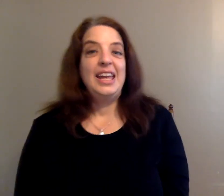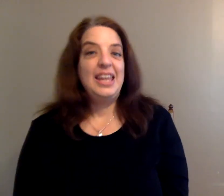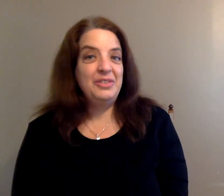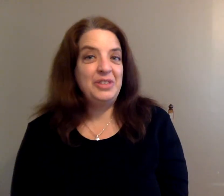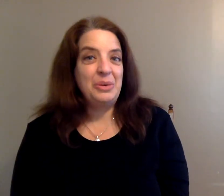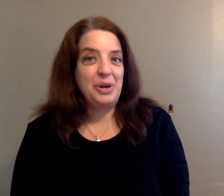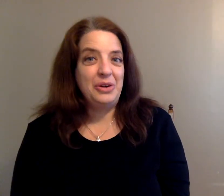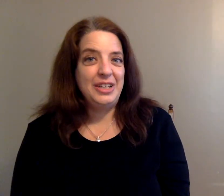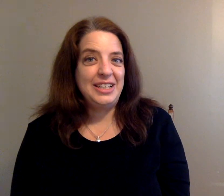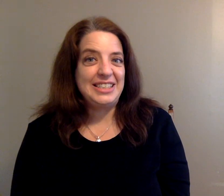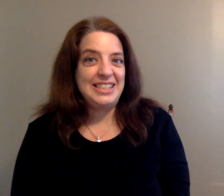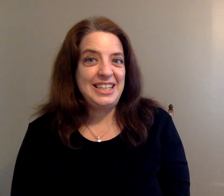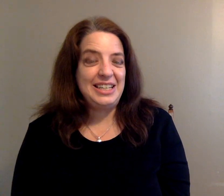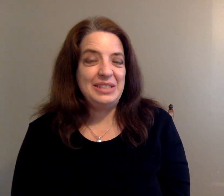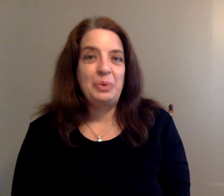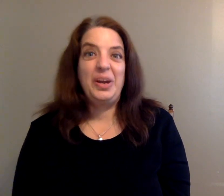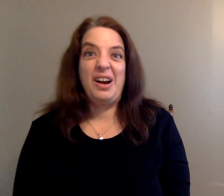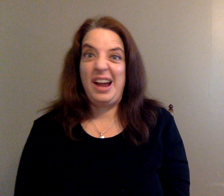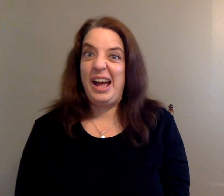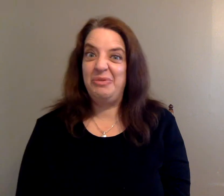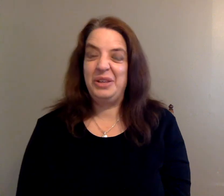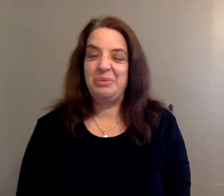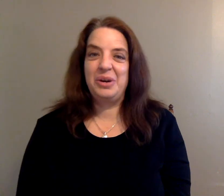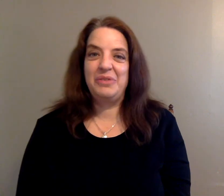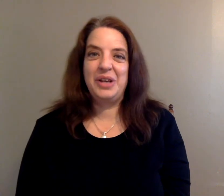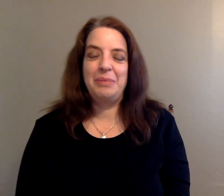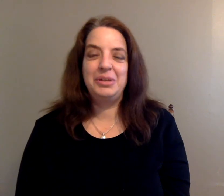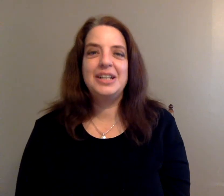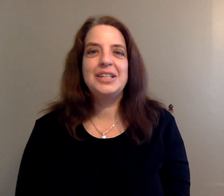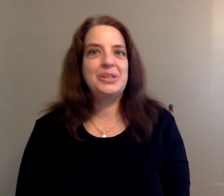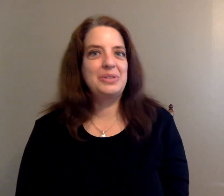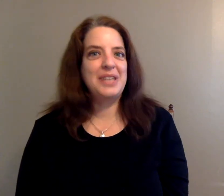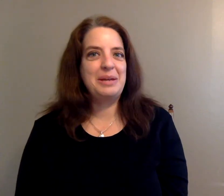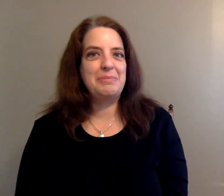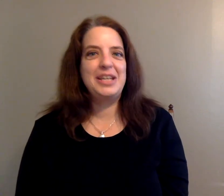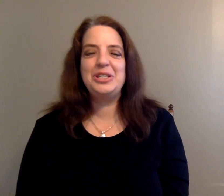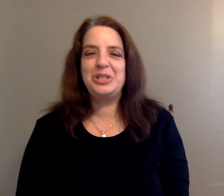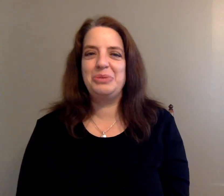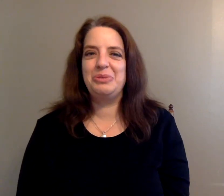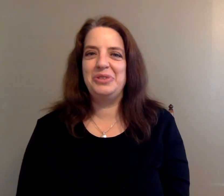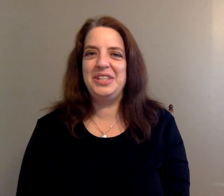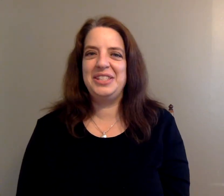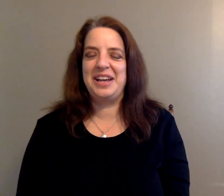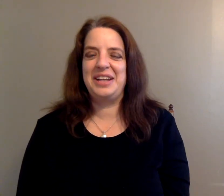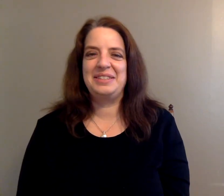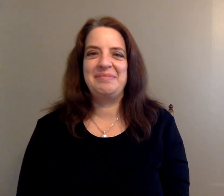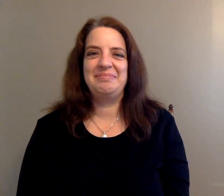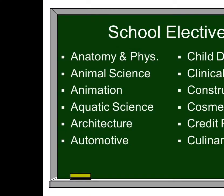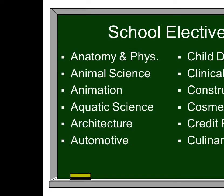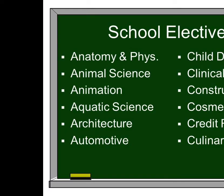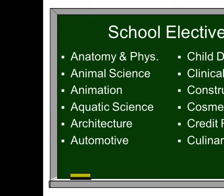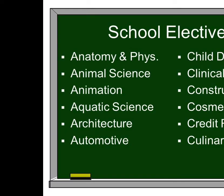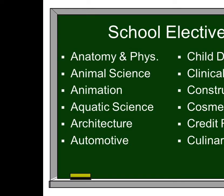Even though we're only in C's, we are halfway through our vocabulary, so take a minute to review these signs.